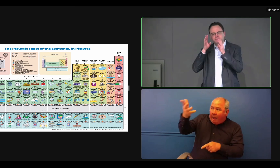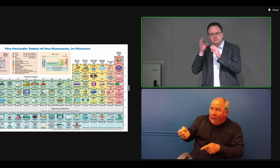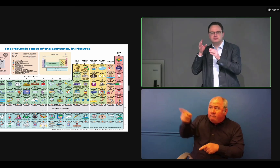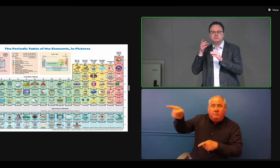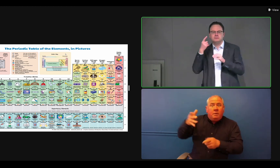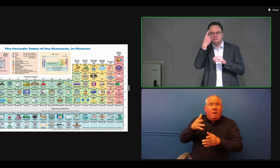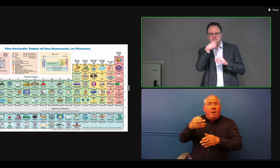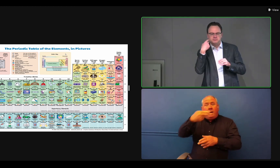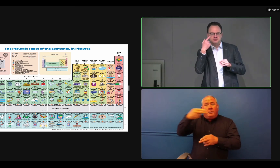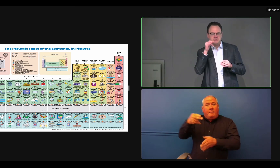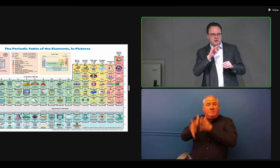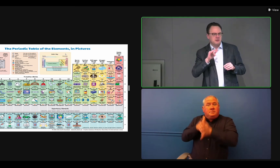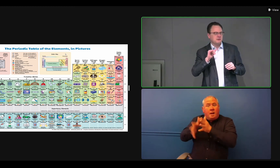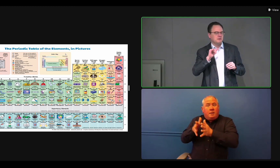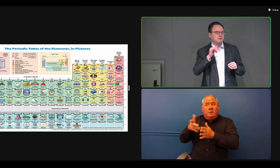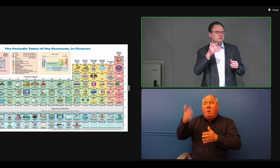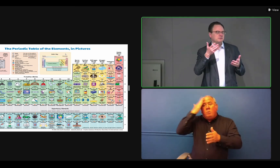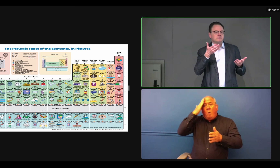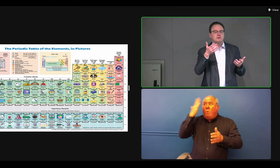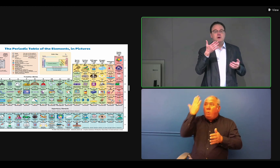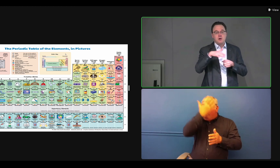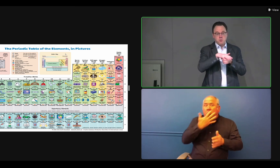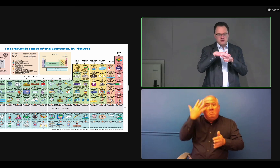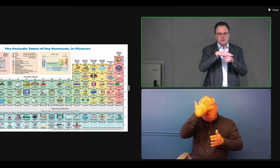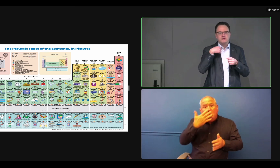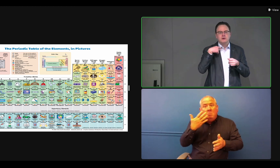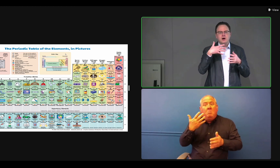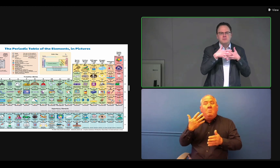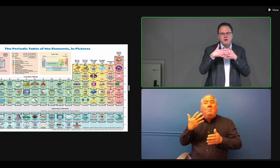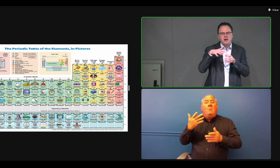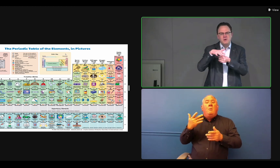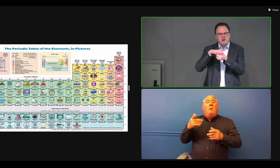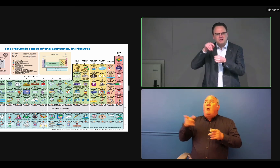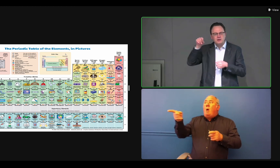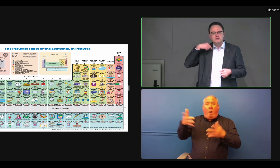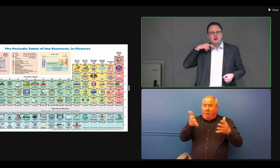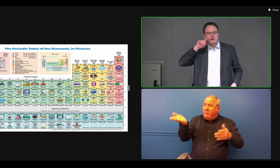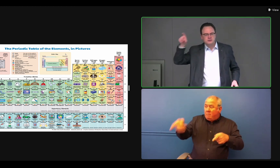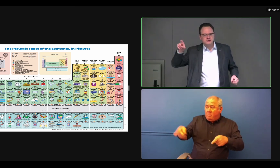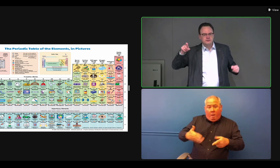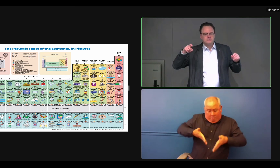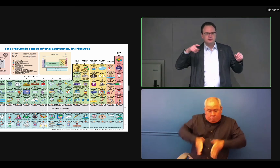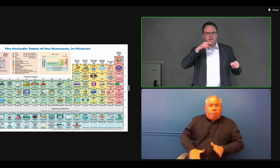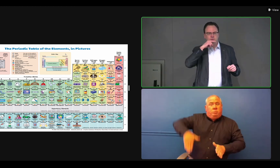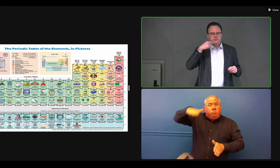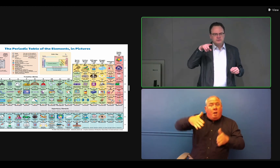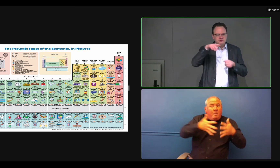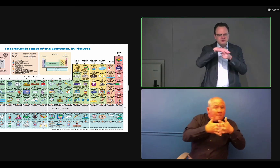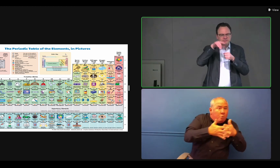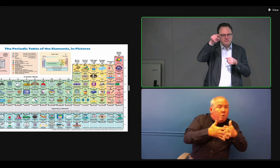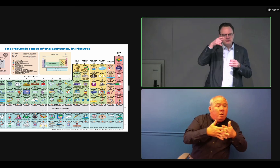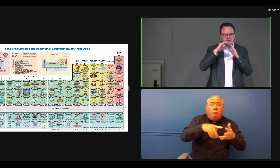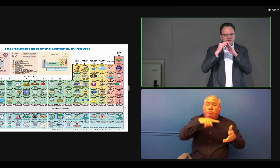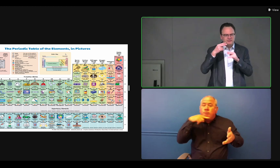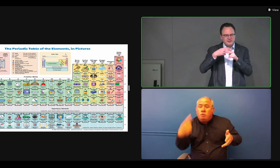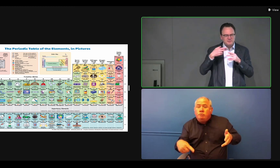elements named after people, things that we are not very common. So we've looked at the